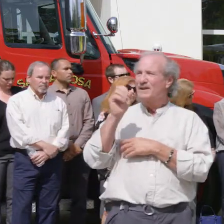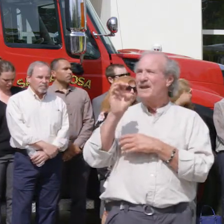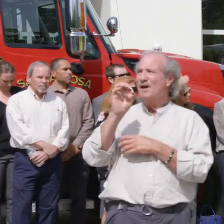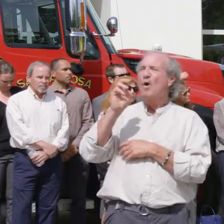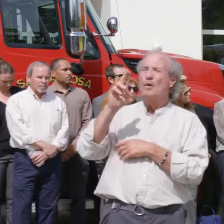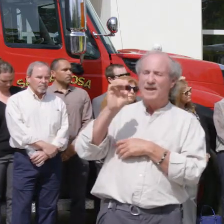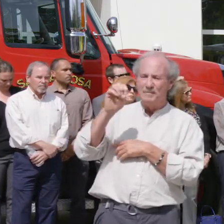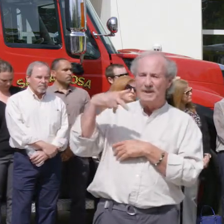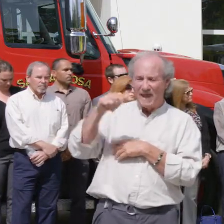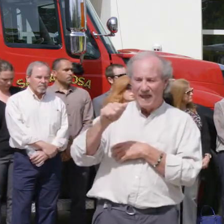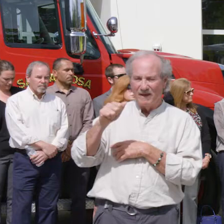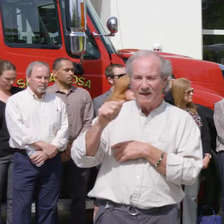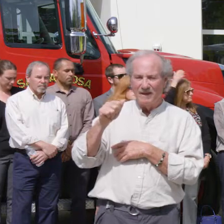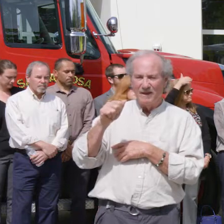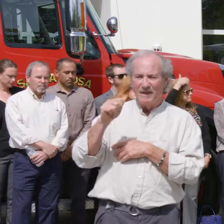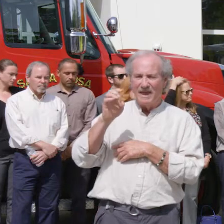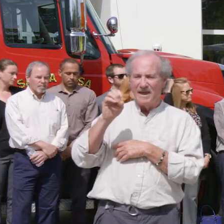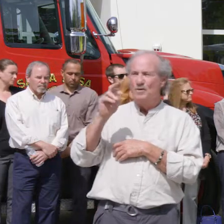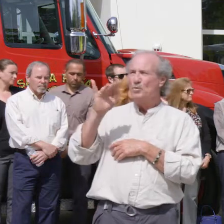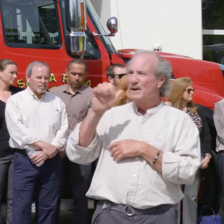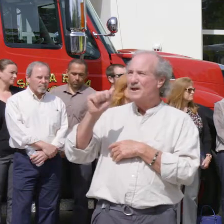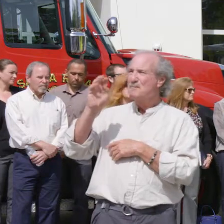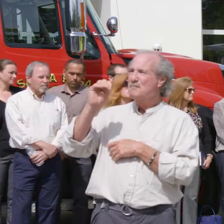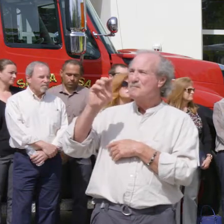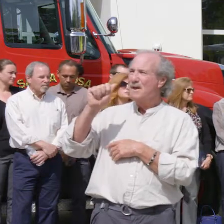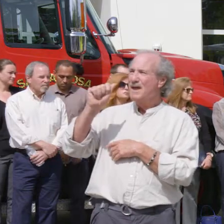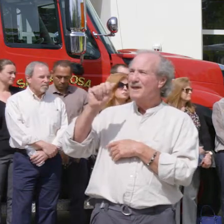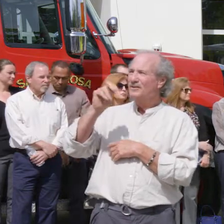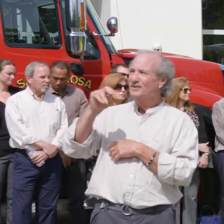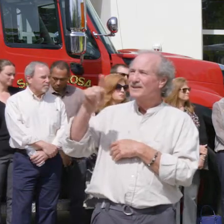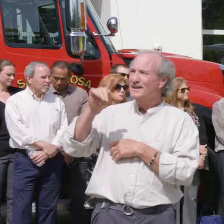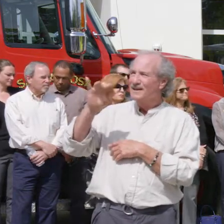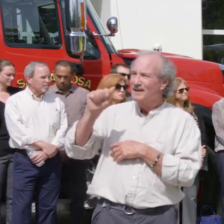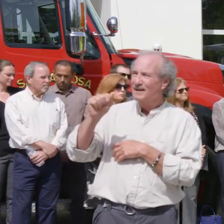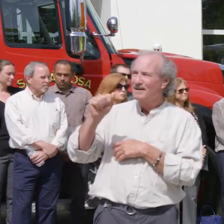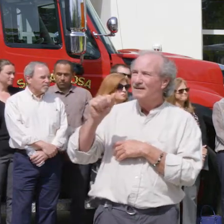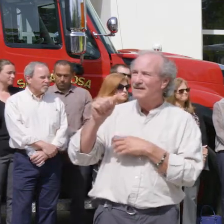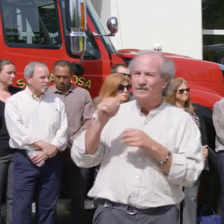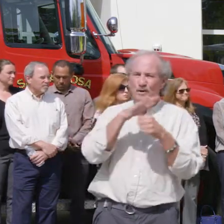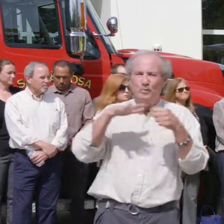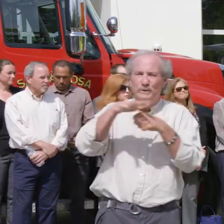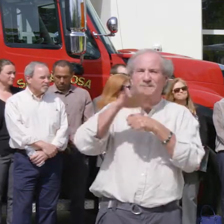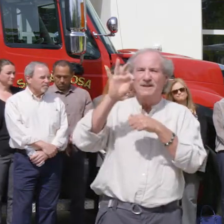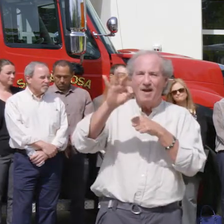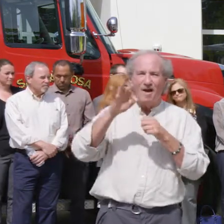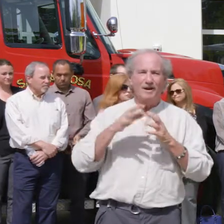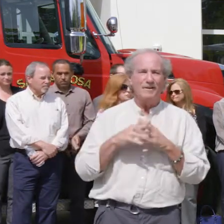Protection Agency, Enrique Manzanilla, from Region 9, Superfund Division. Thank you.